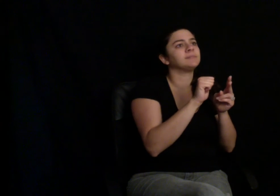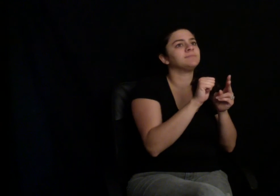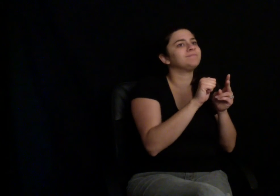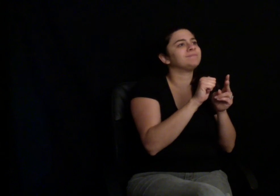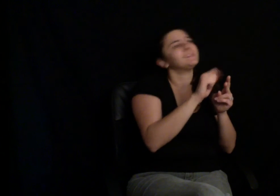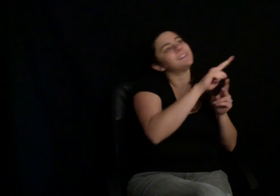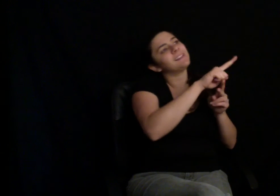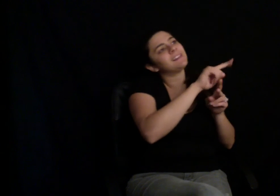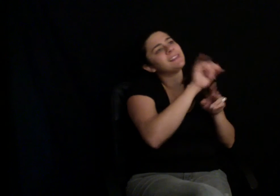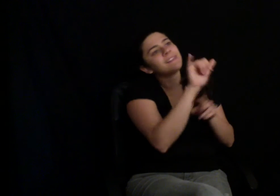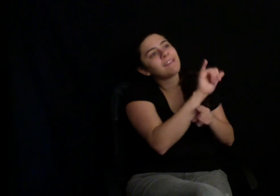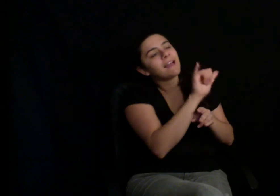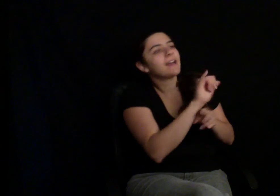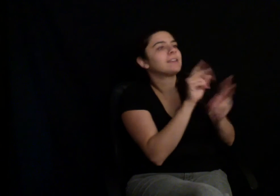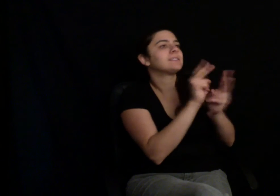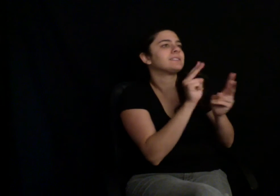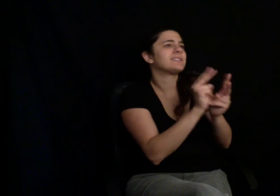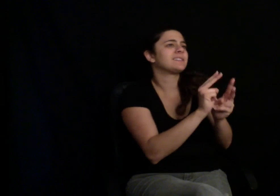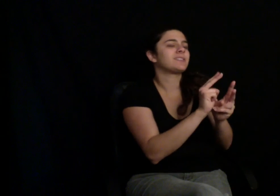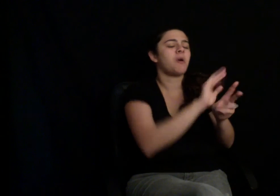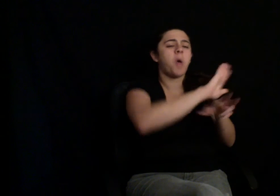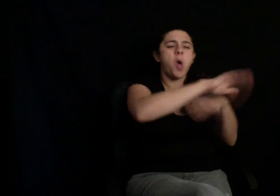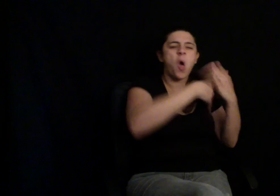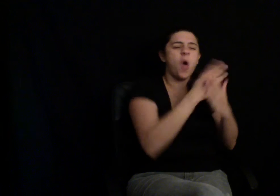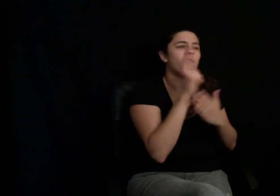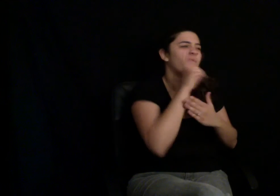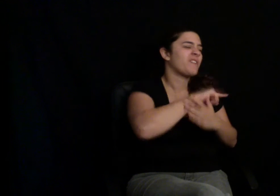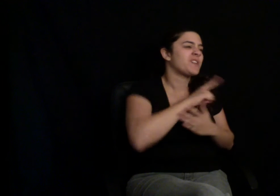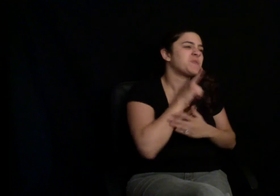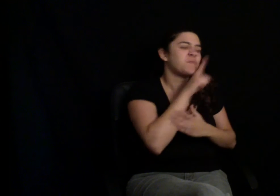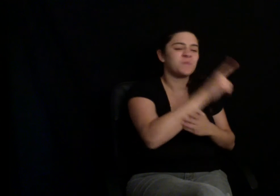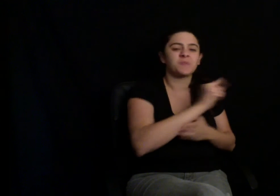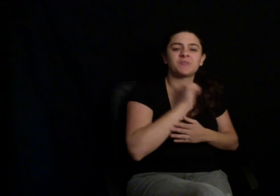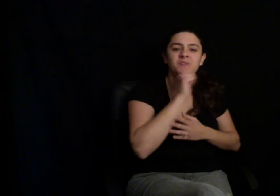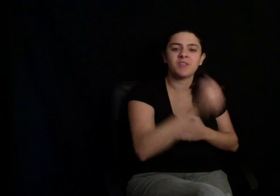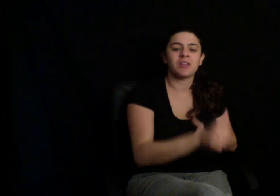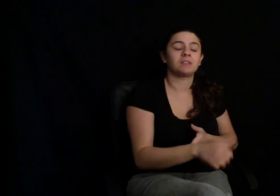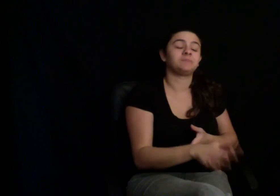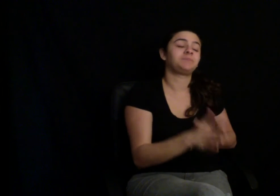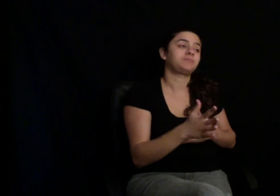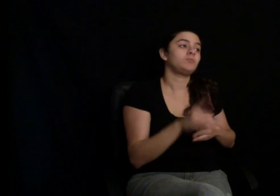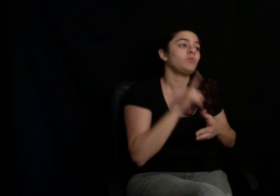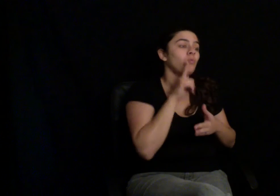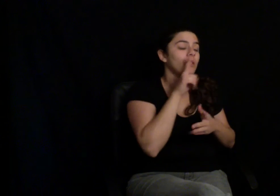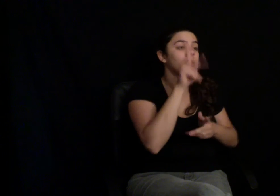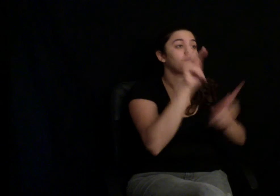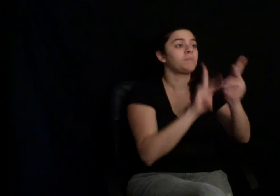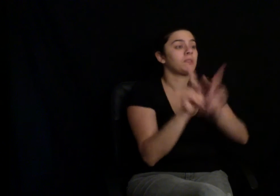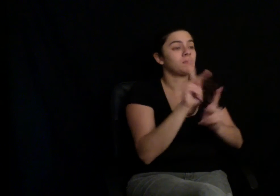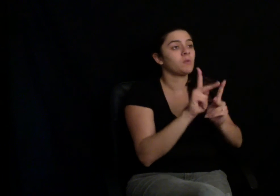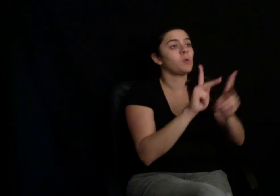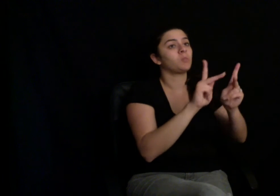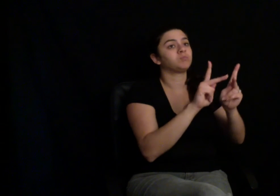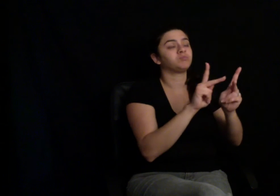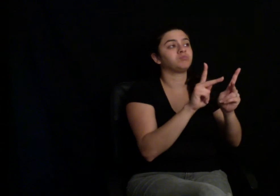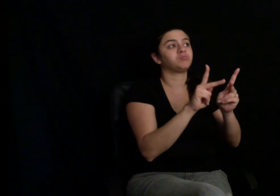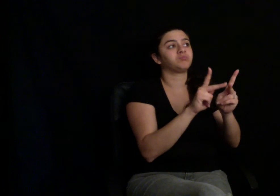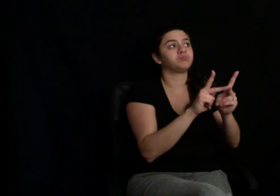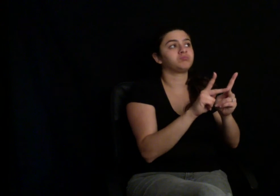not real, it's completely artificial, and it has detrimental effects, especially if you use it a little bit too much. An